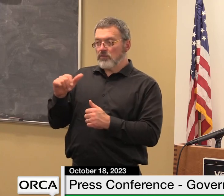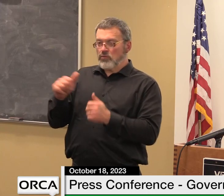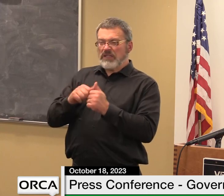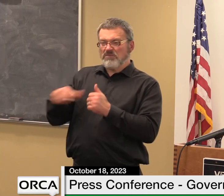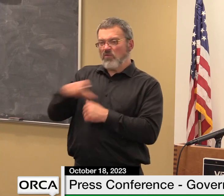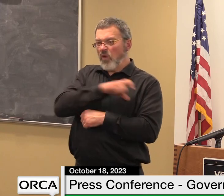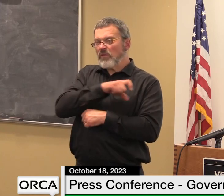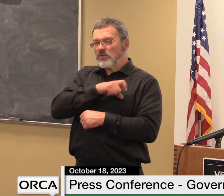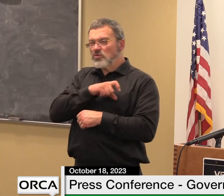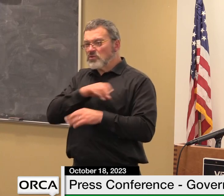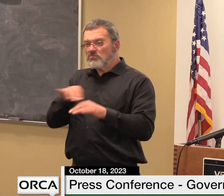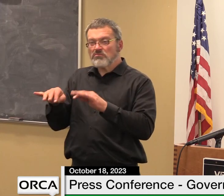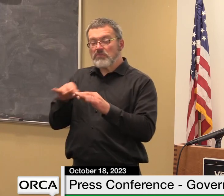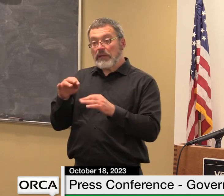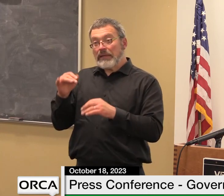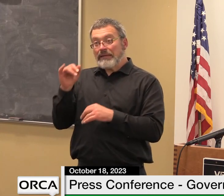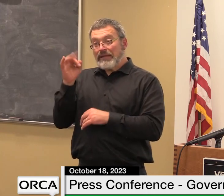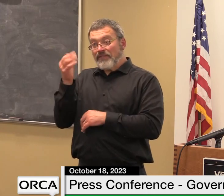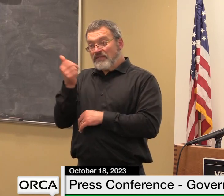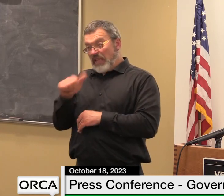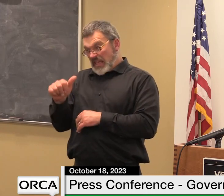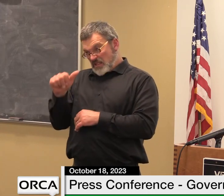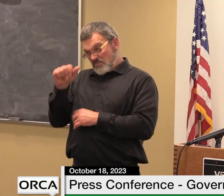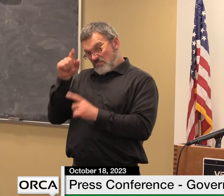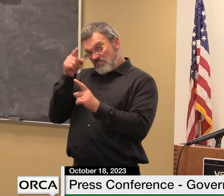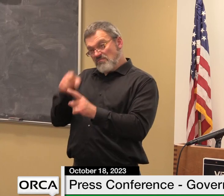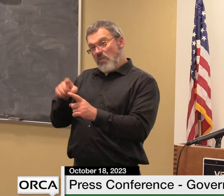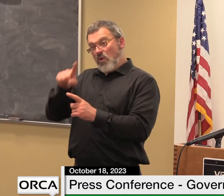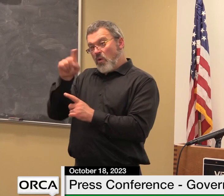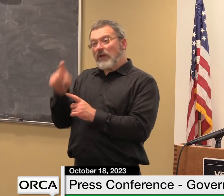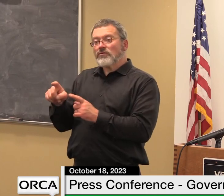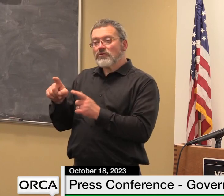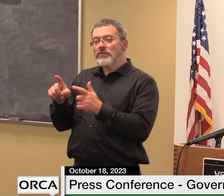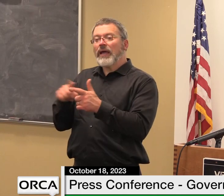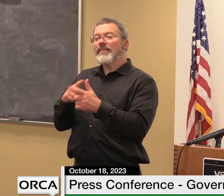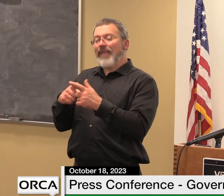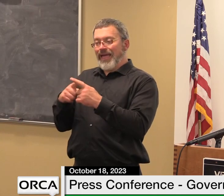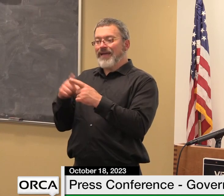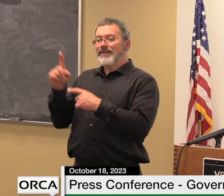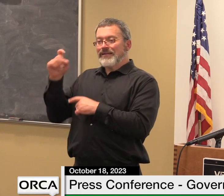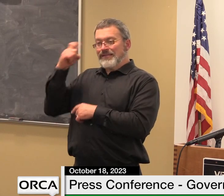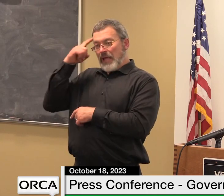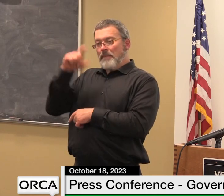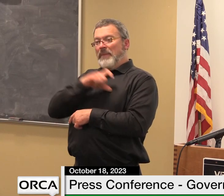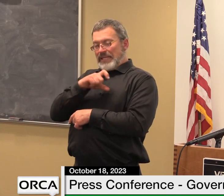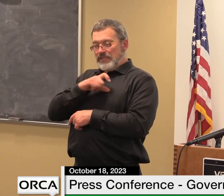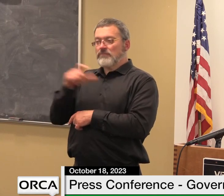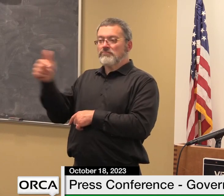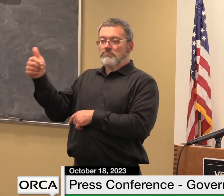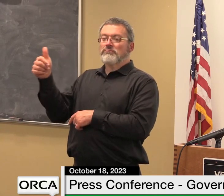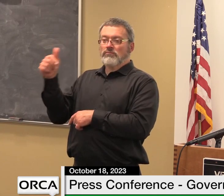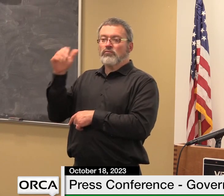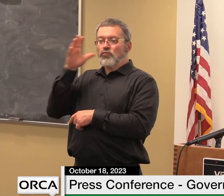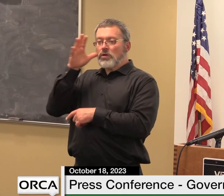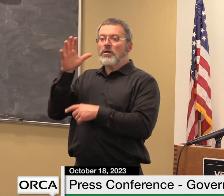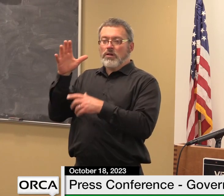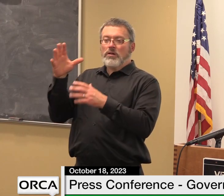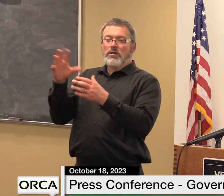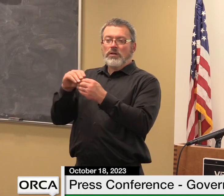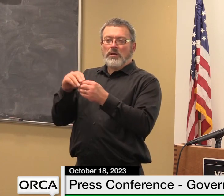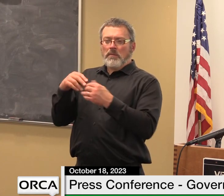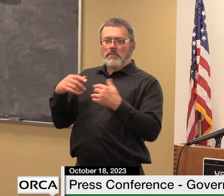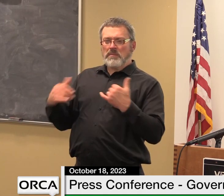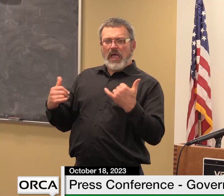any specific questions about either of those cases should go to VSP. I don't want to get ahead of them on release of any